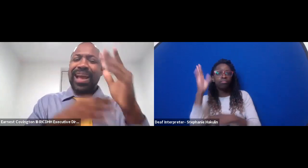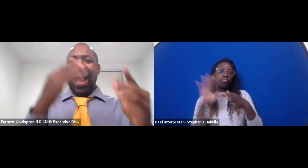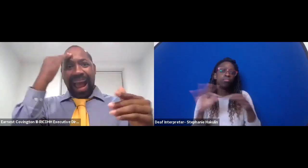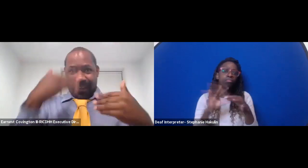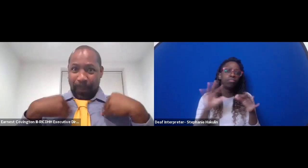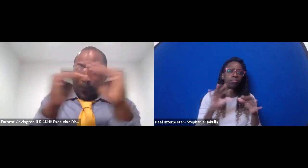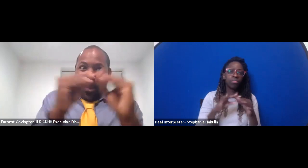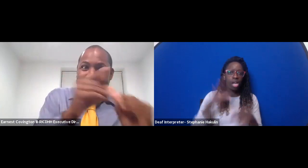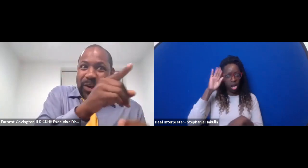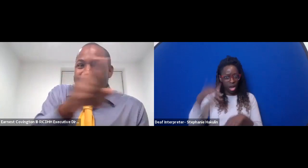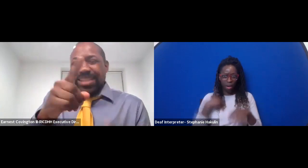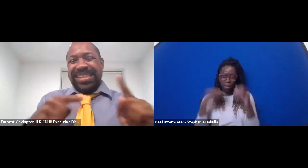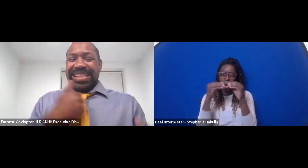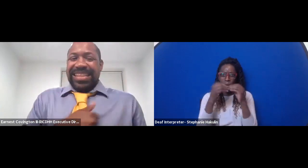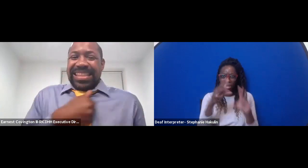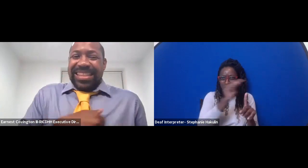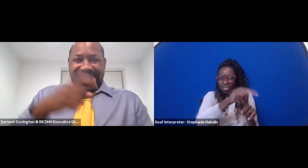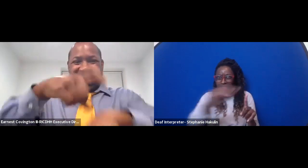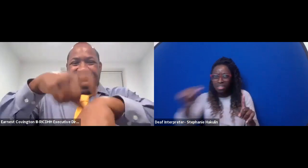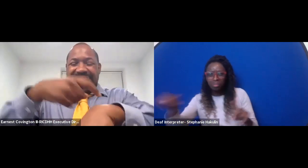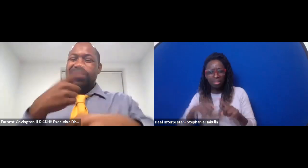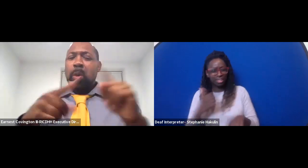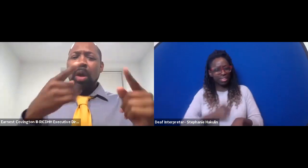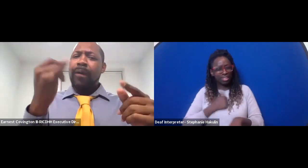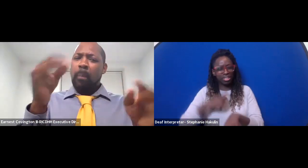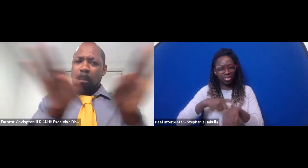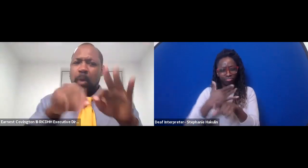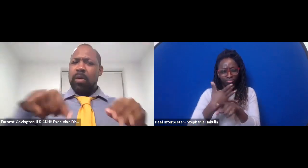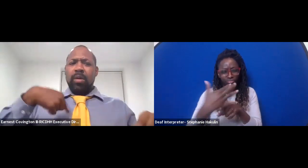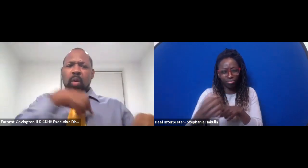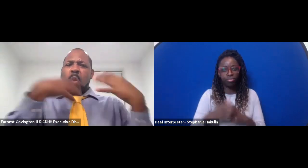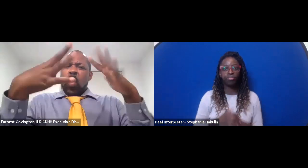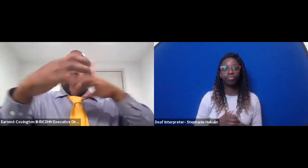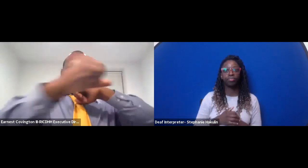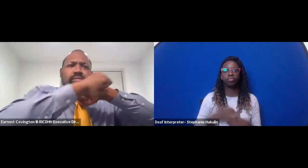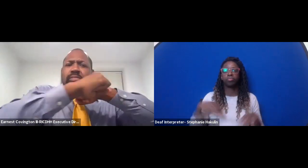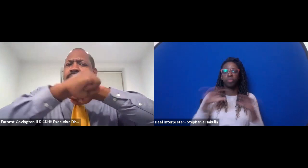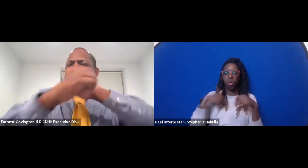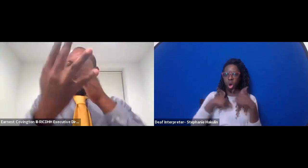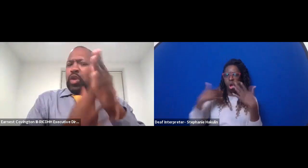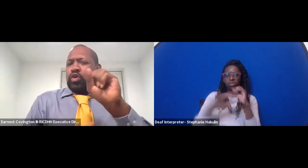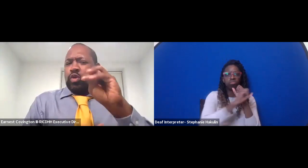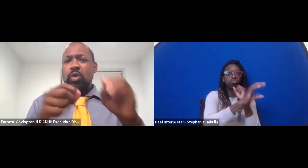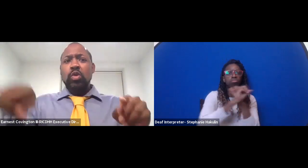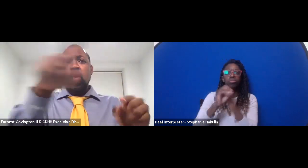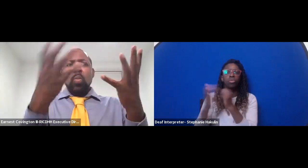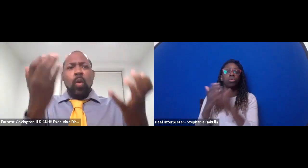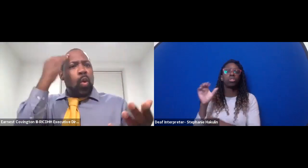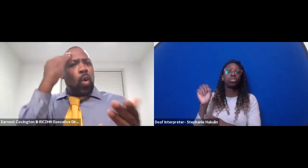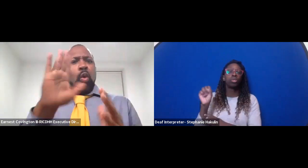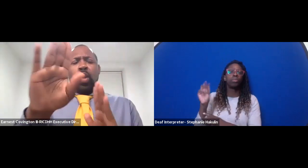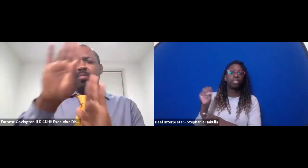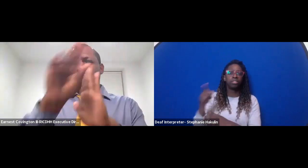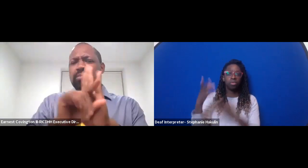drawing. And I know you've heard a number of presenters, and I'm sorry about the timing of all this,